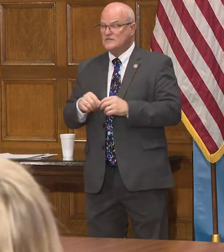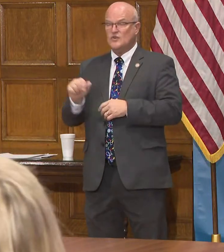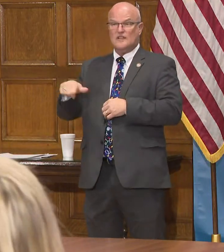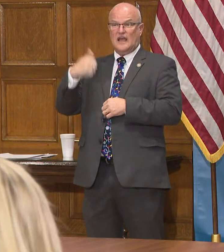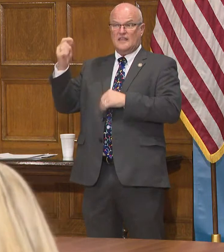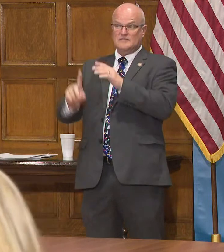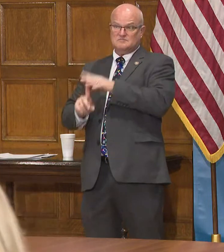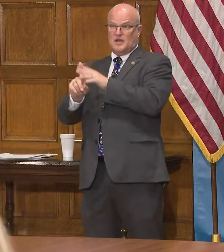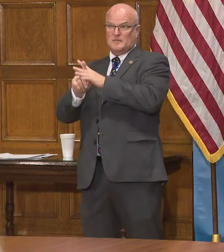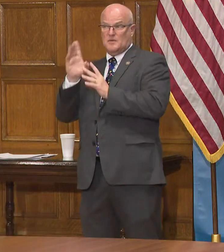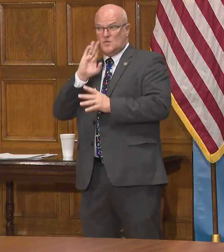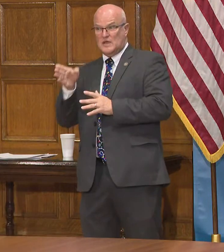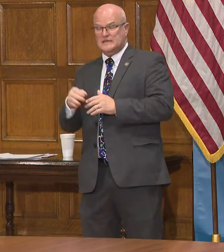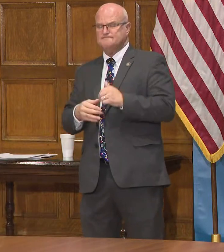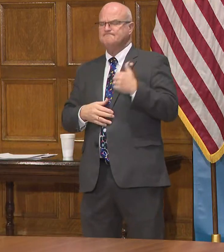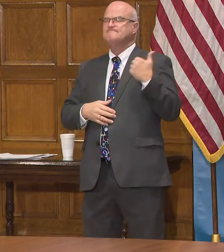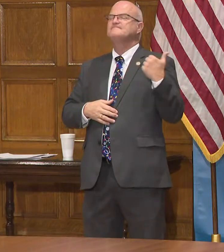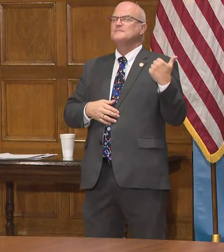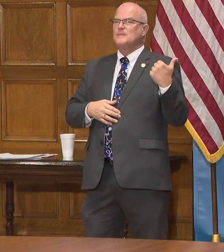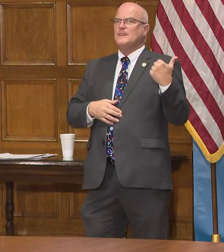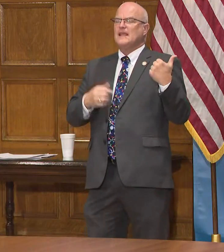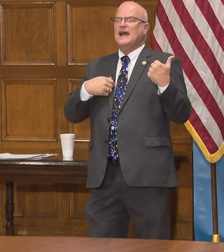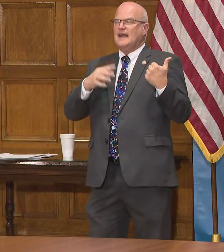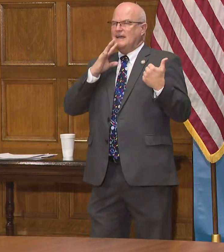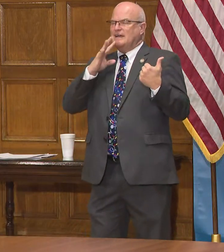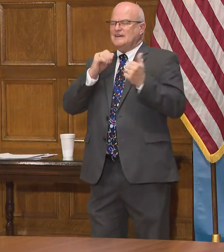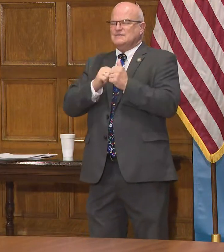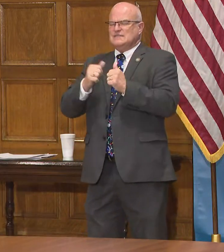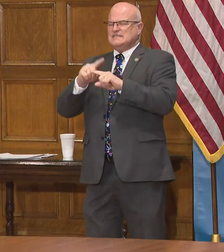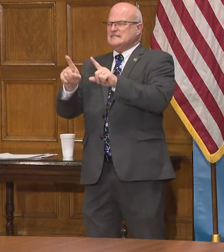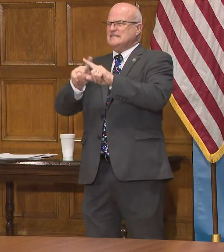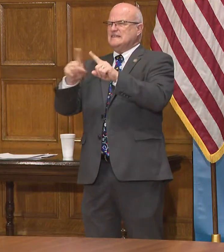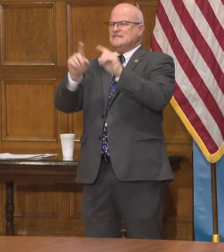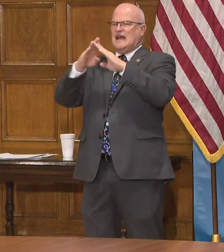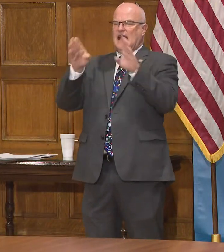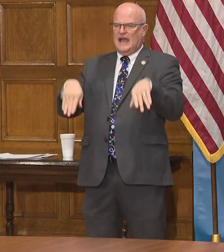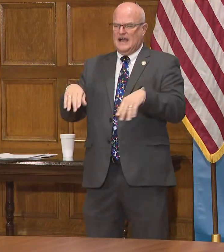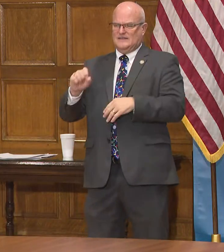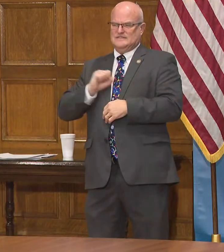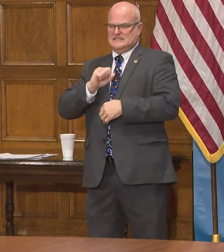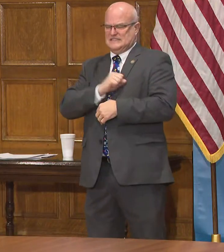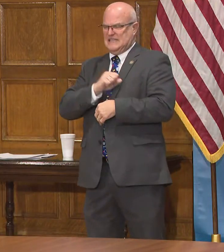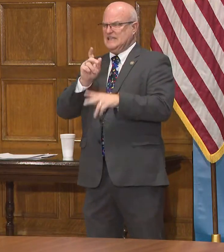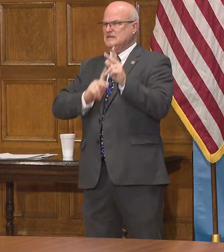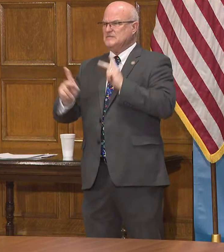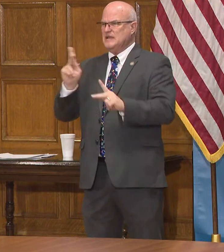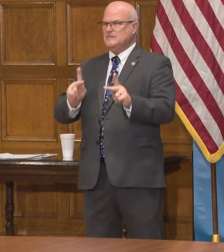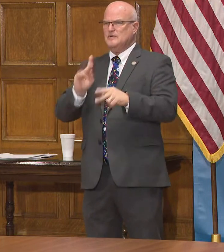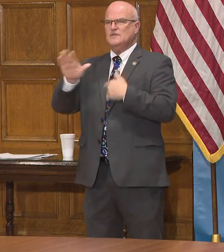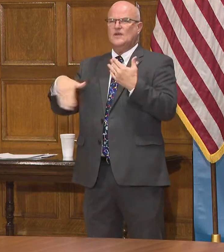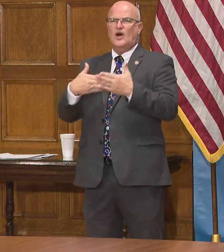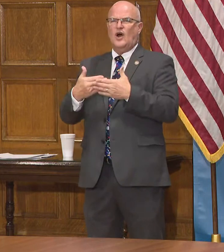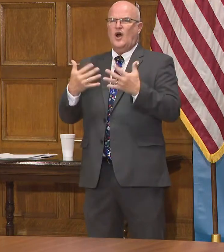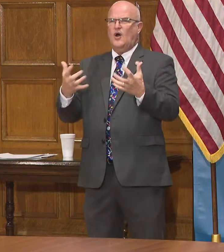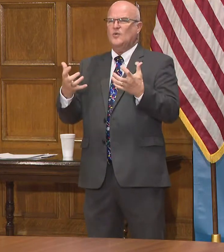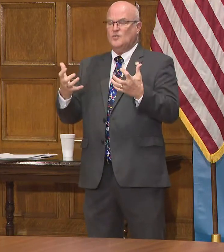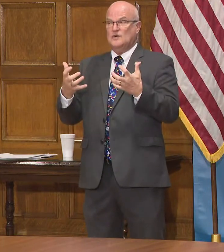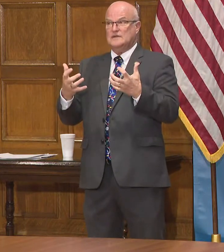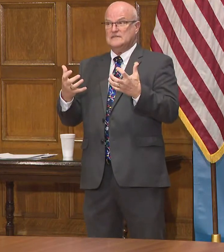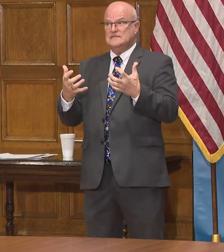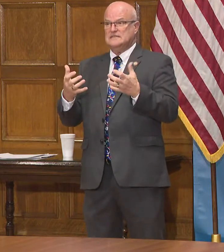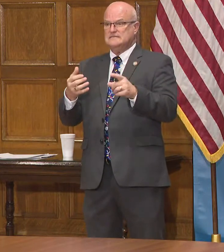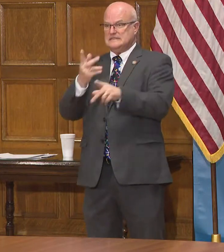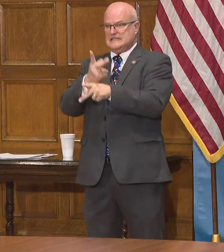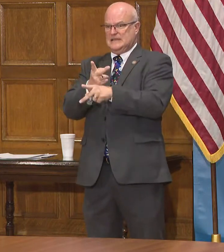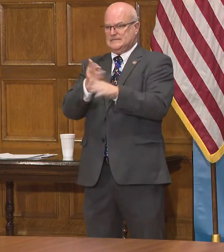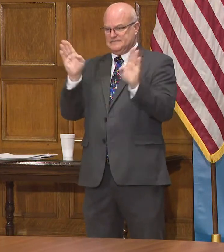issues? You know, I've talked to numerous House members and Senate members, and they all the ones I've talked to